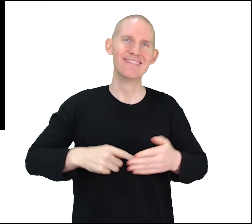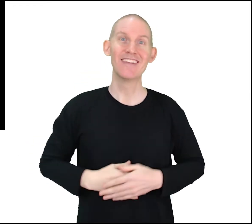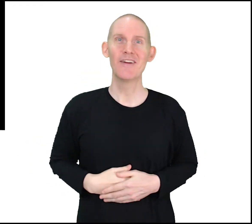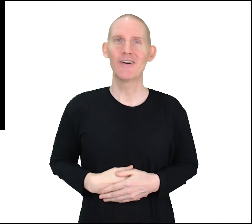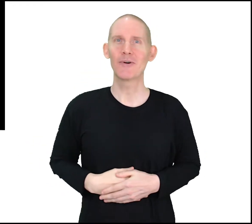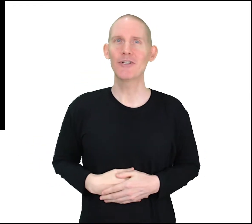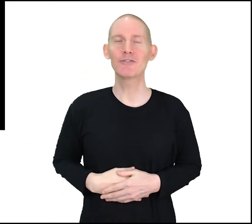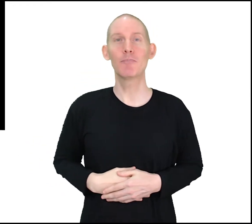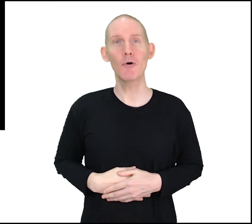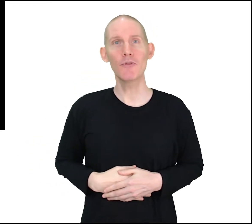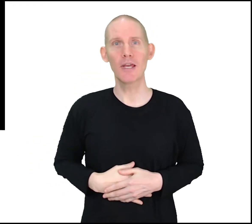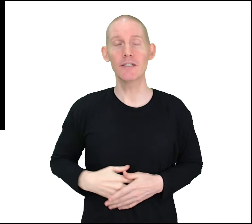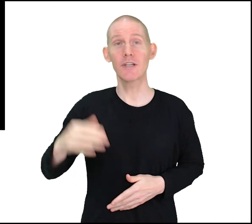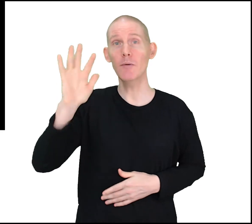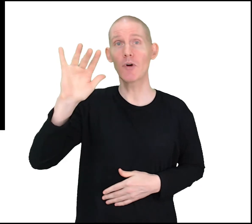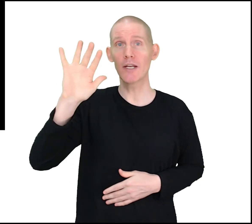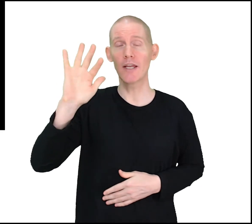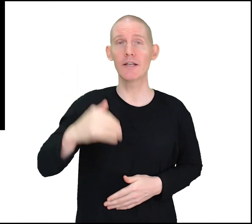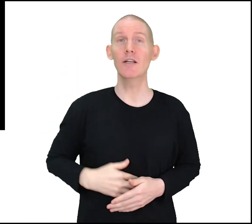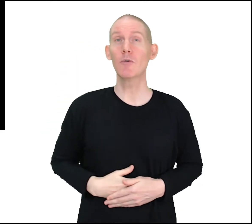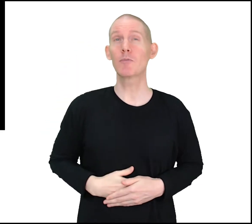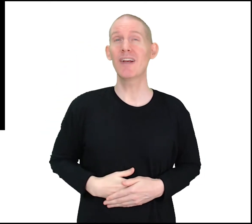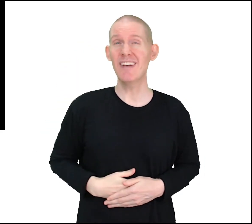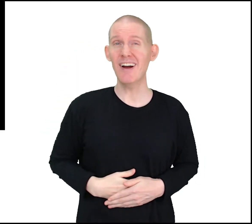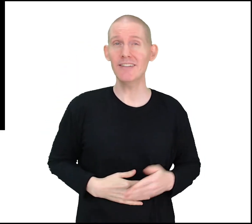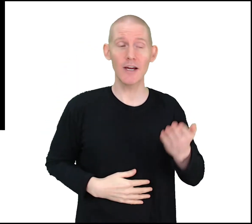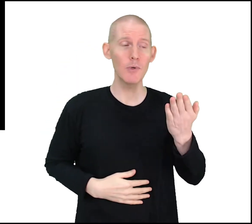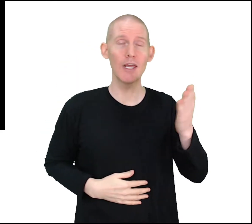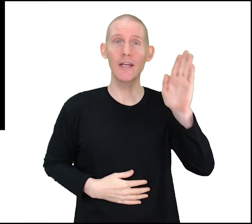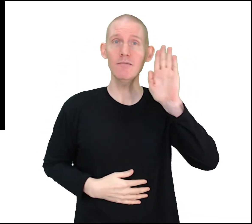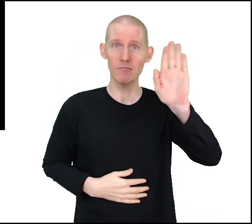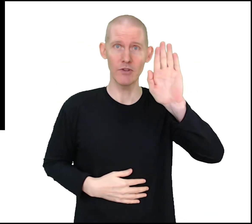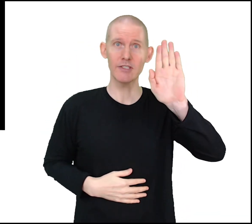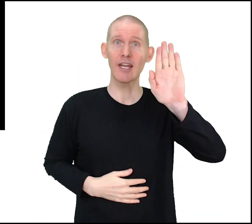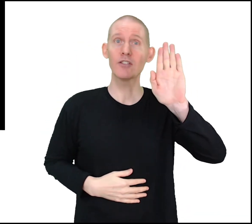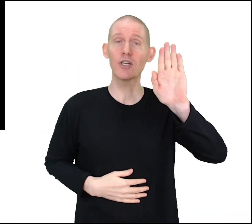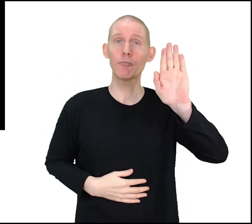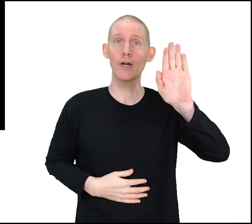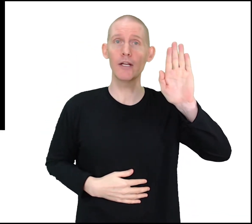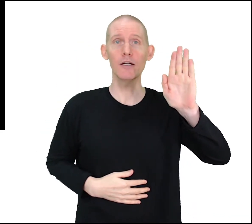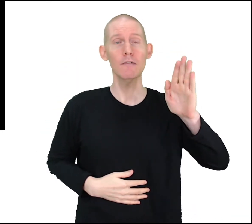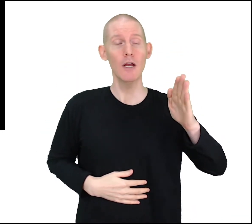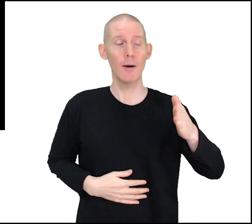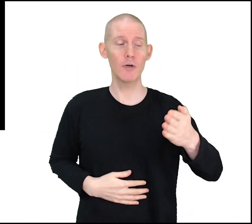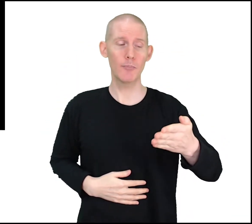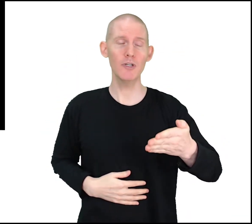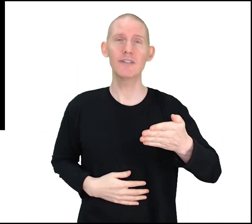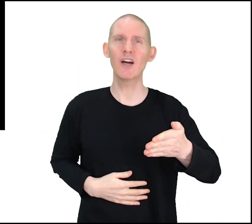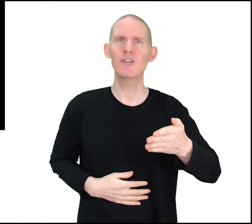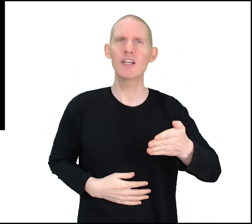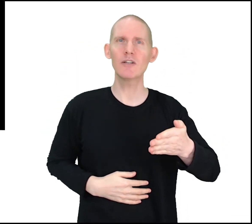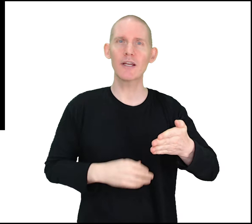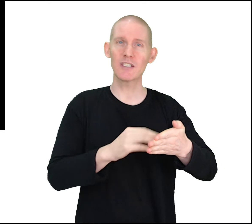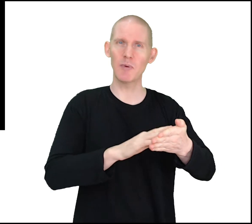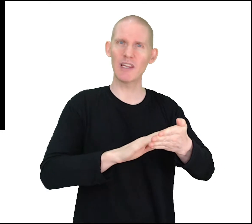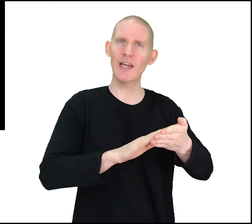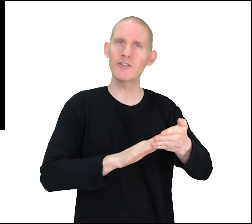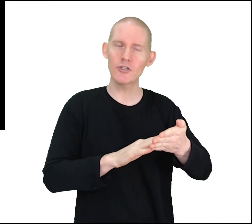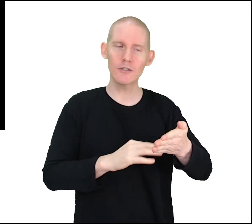We're going to use both hands. I'm right-handed. With my non-dominant hand, this hand shape right here, I'm going to put it down here like it's my ledger or